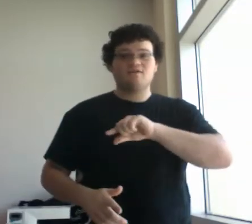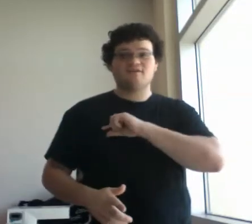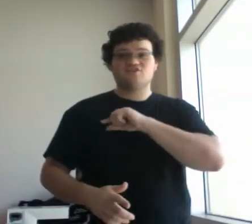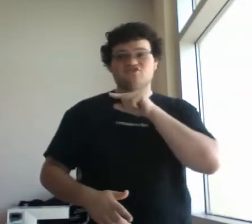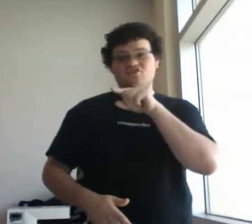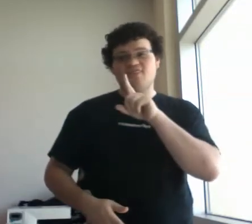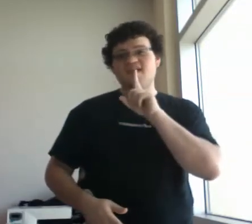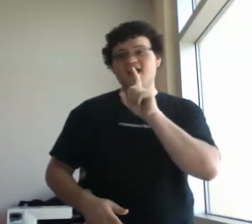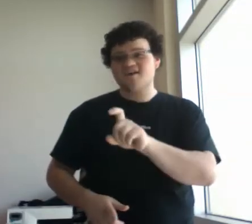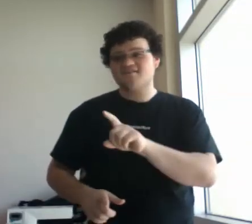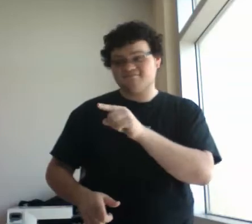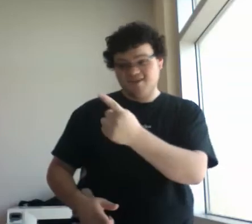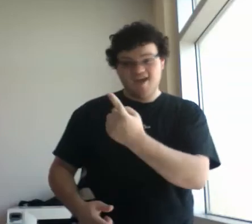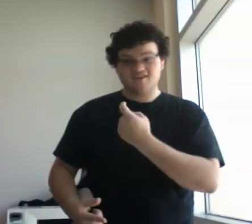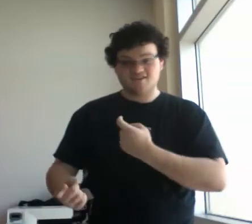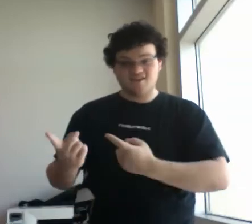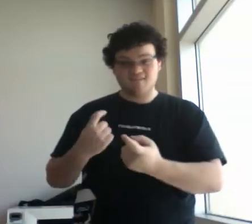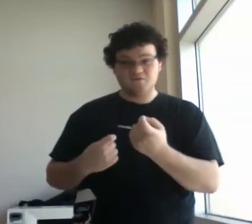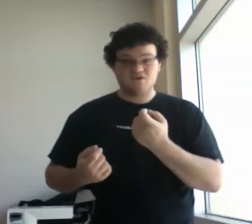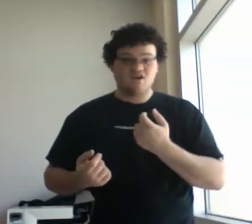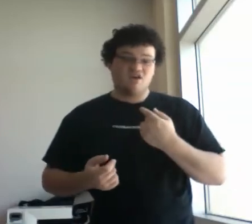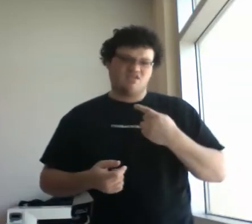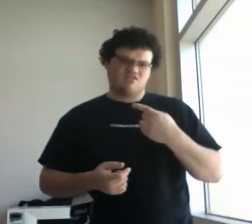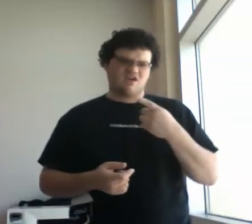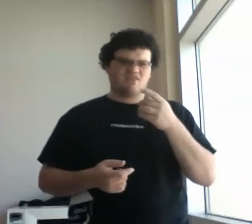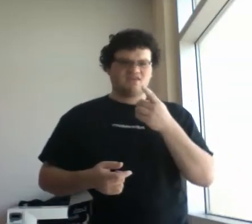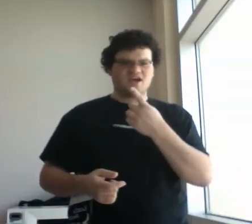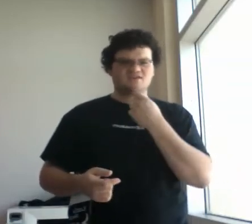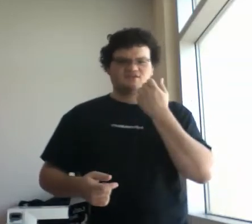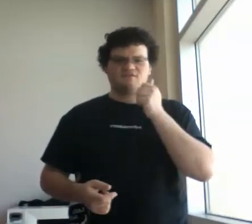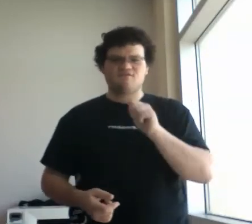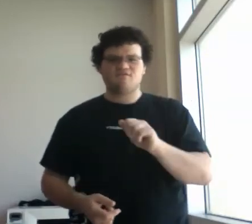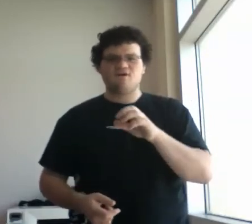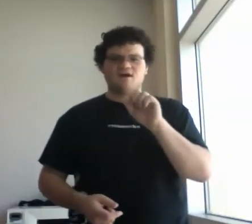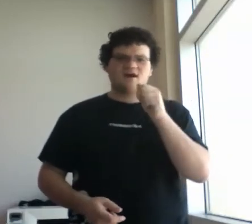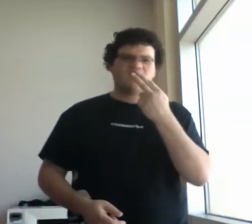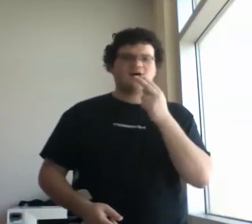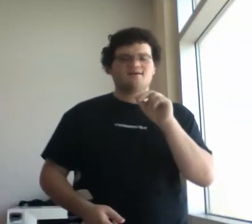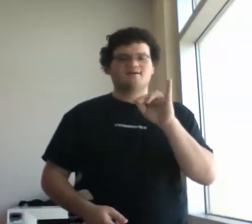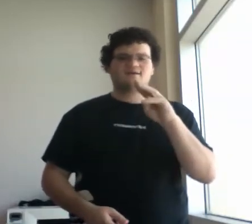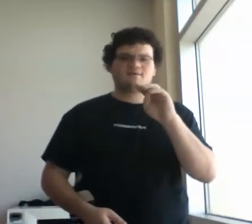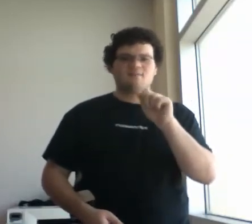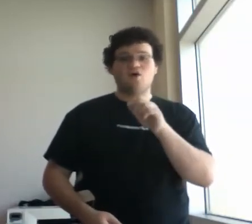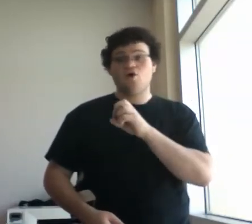for AHIMA credentials, or are they asking for AAPC